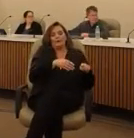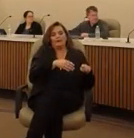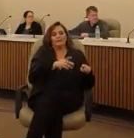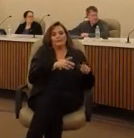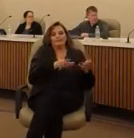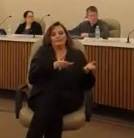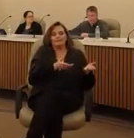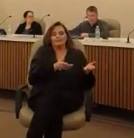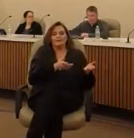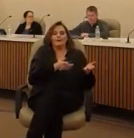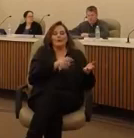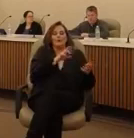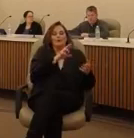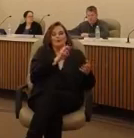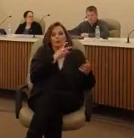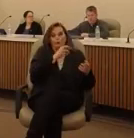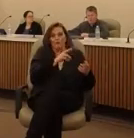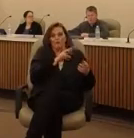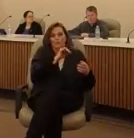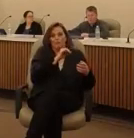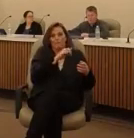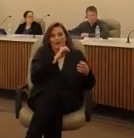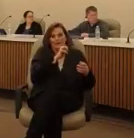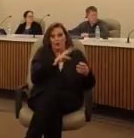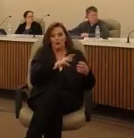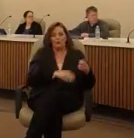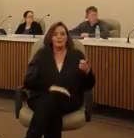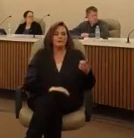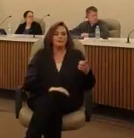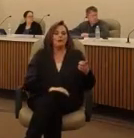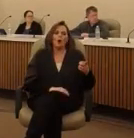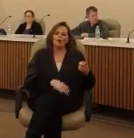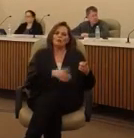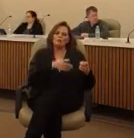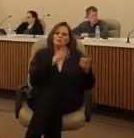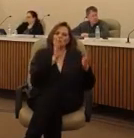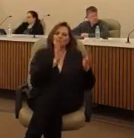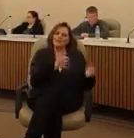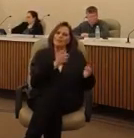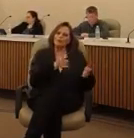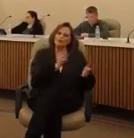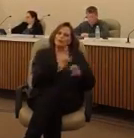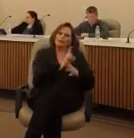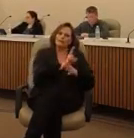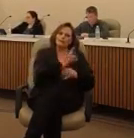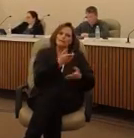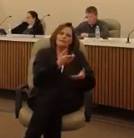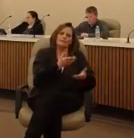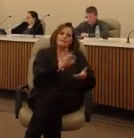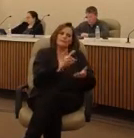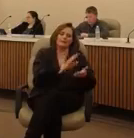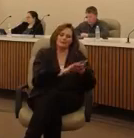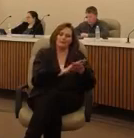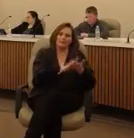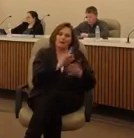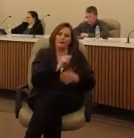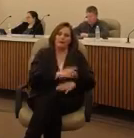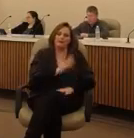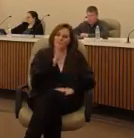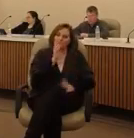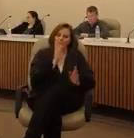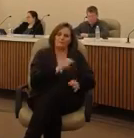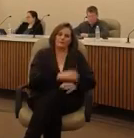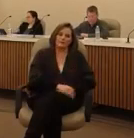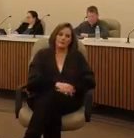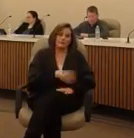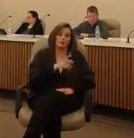the River Meadow intersection. There's no doubt that, Right. and I want to make, no bones about it, that it'd